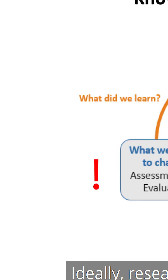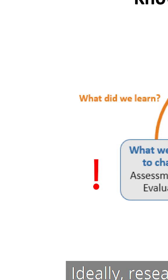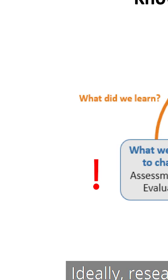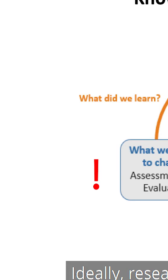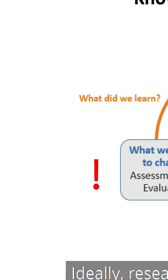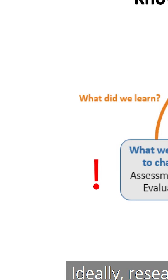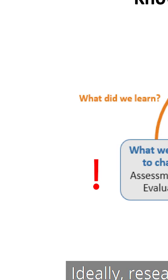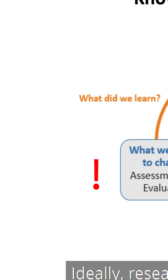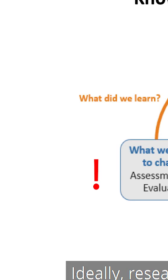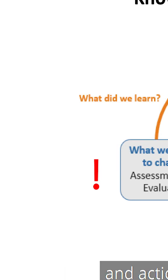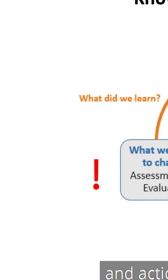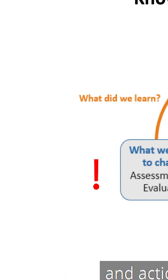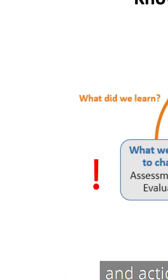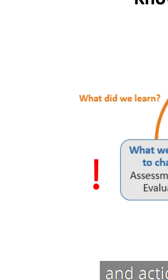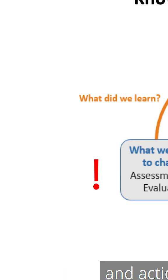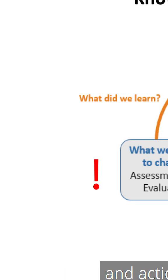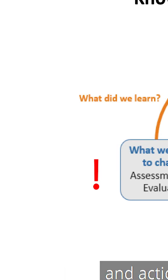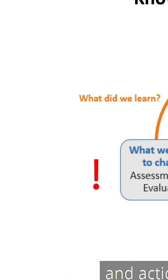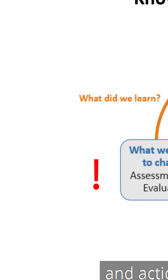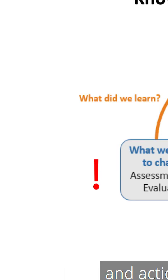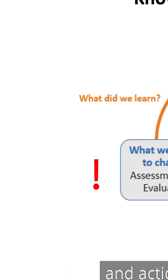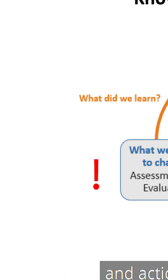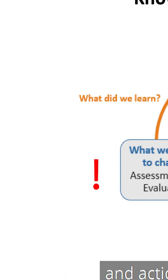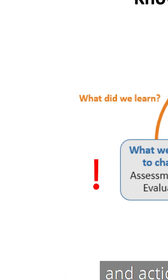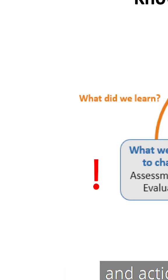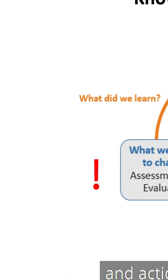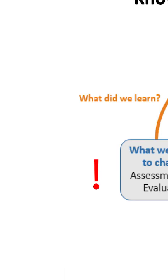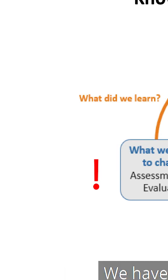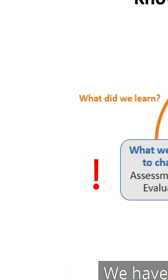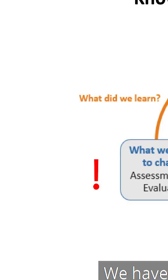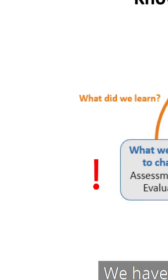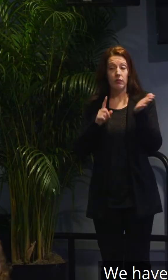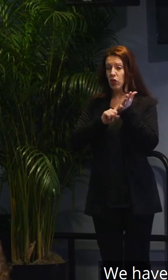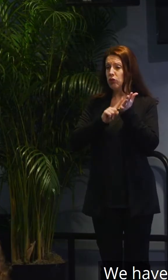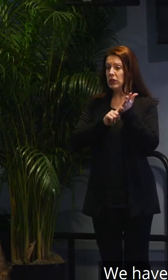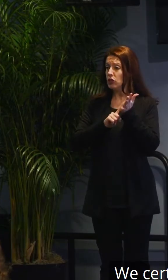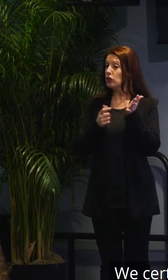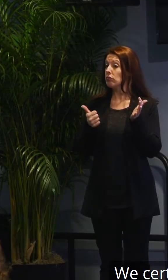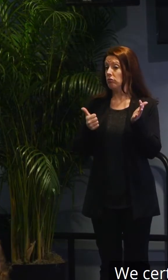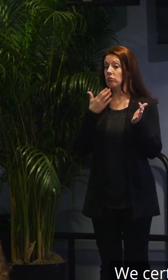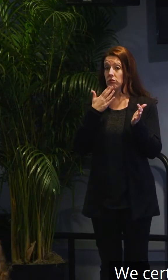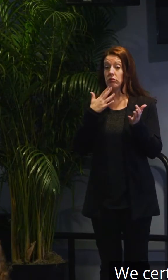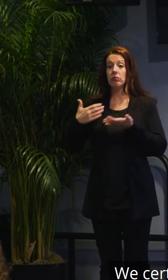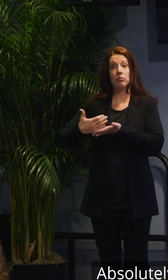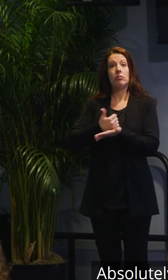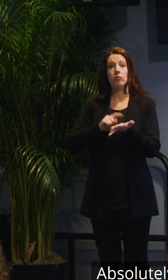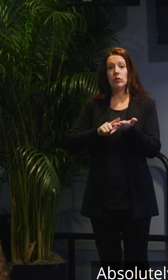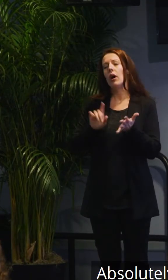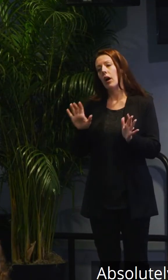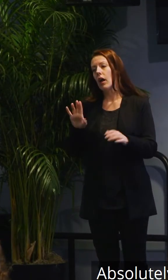research and practice, or knowledge and action, work in a cycle like this. We have a great body of evidence. We certainly have more to